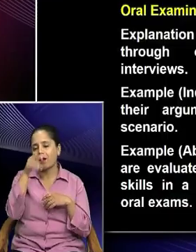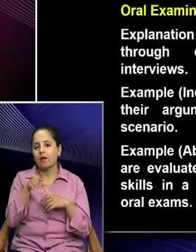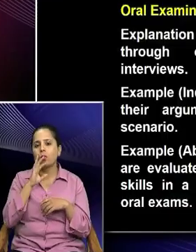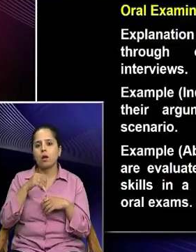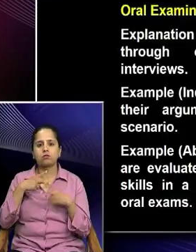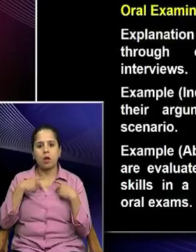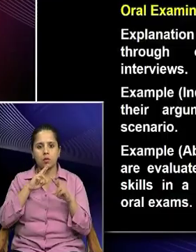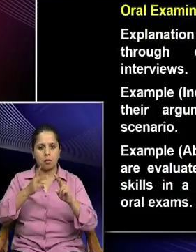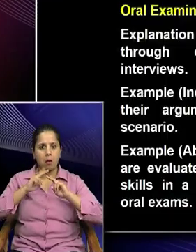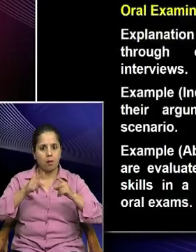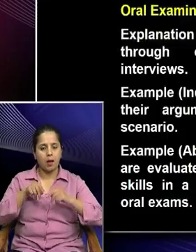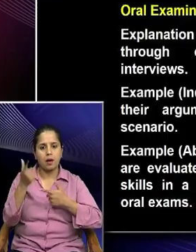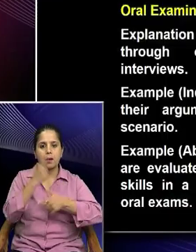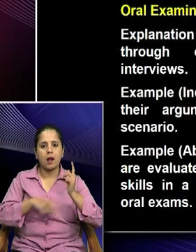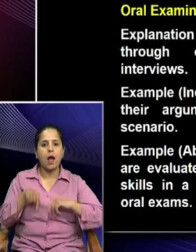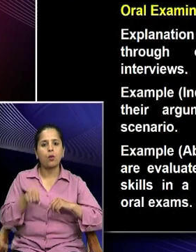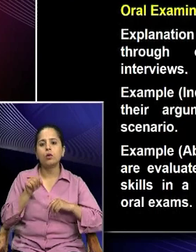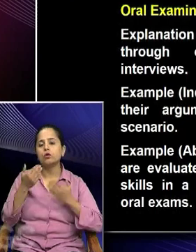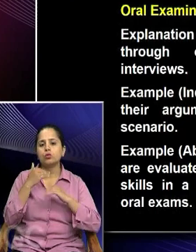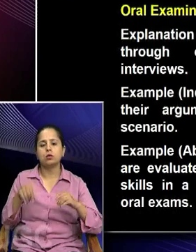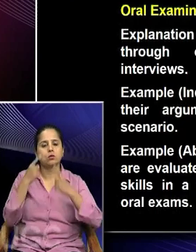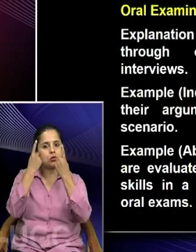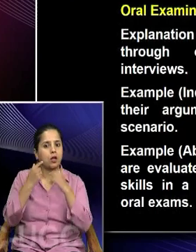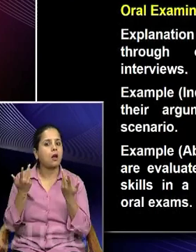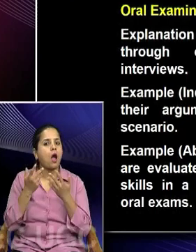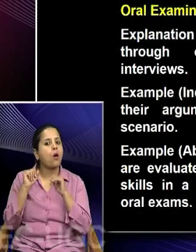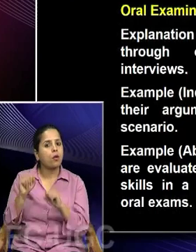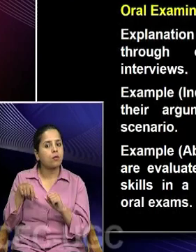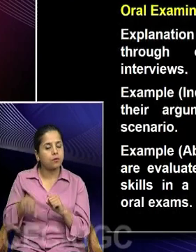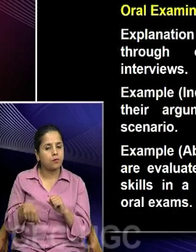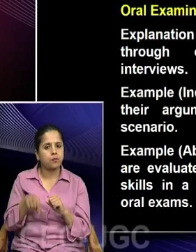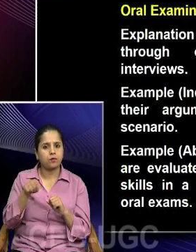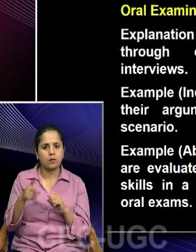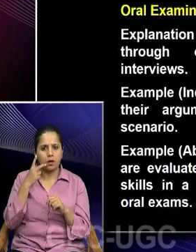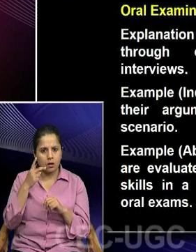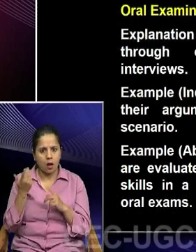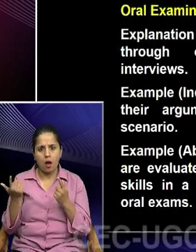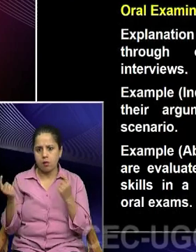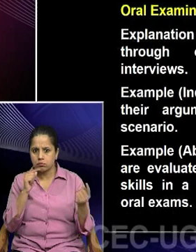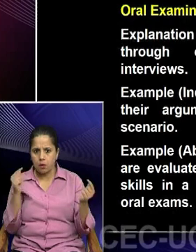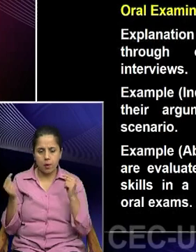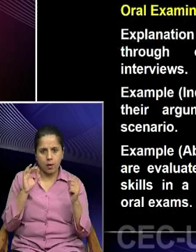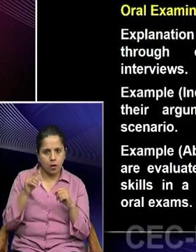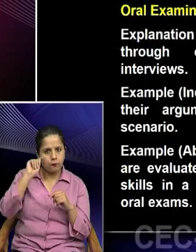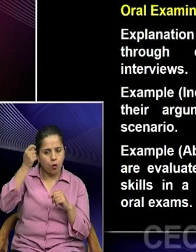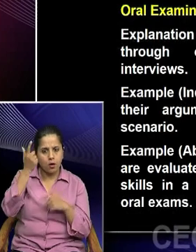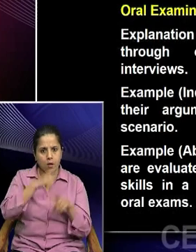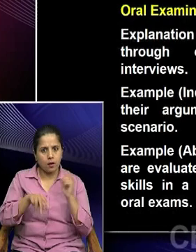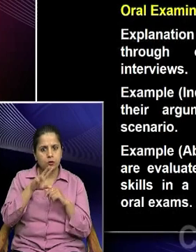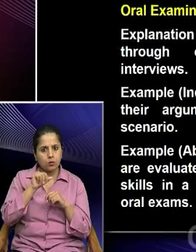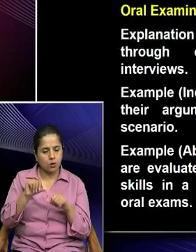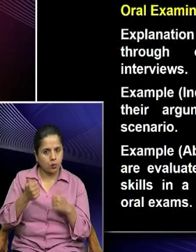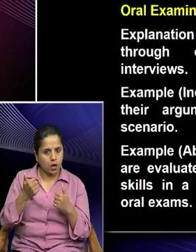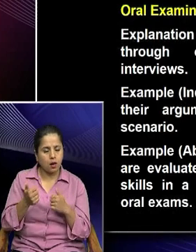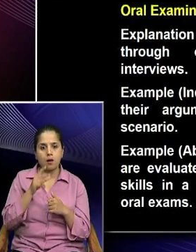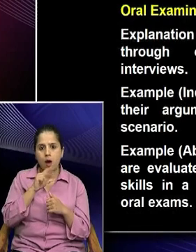language students are evaluated on their controversial skills in a foreign language through the